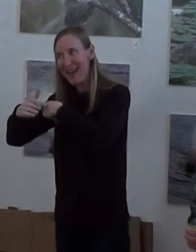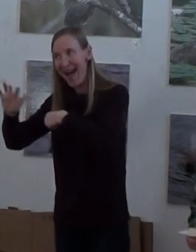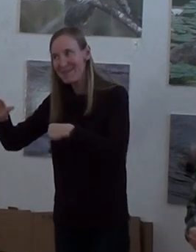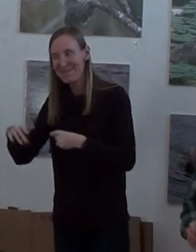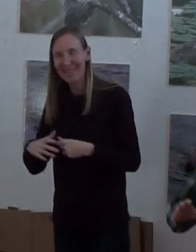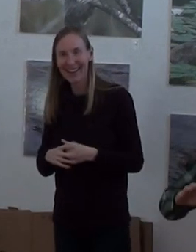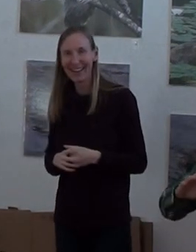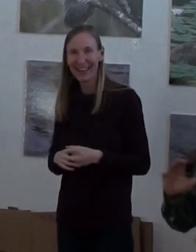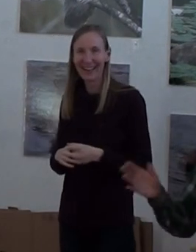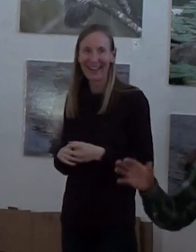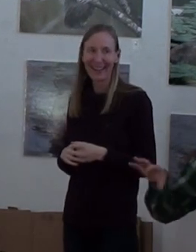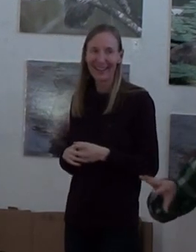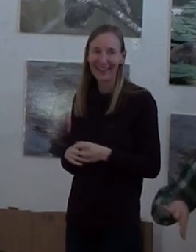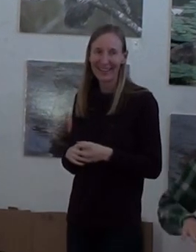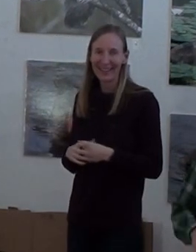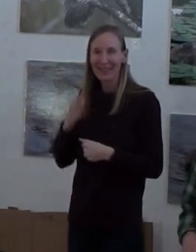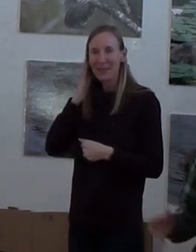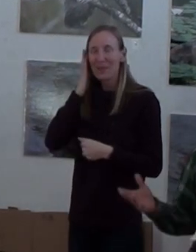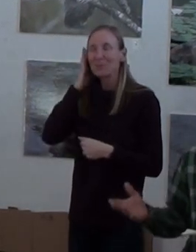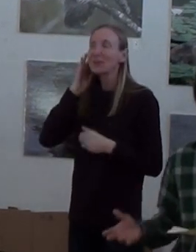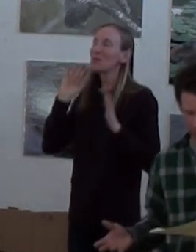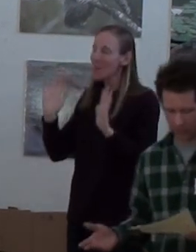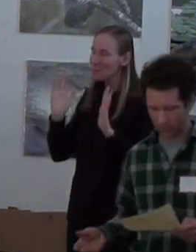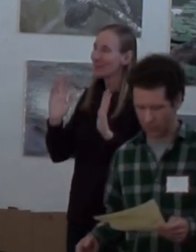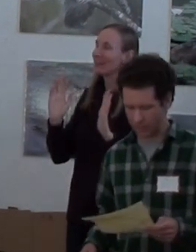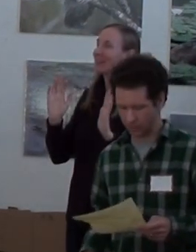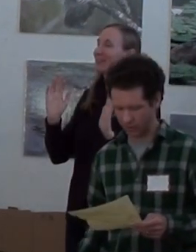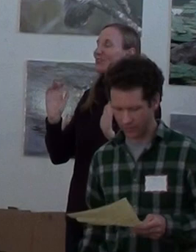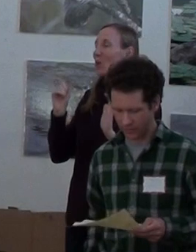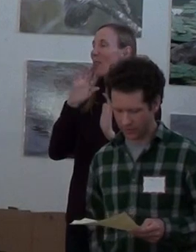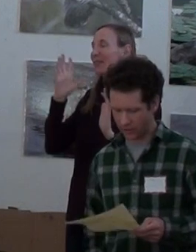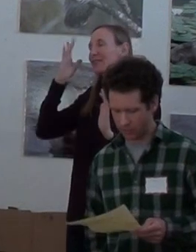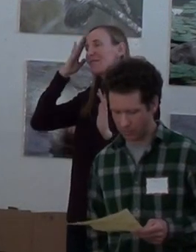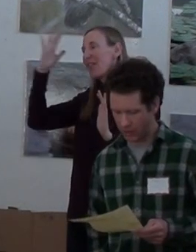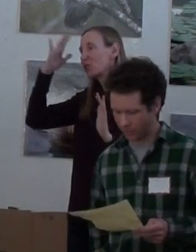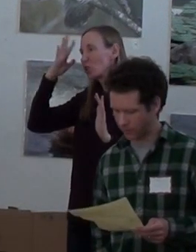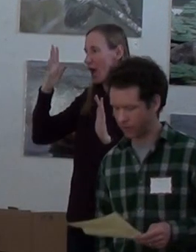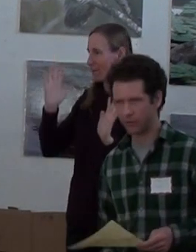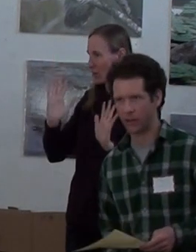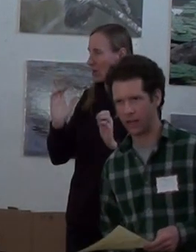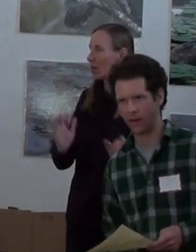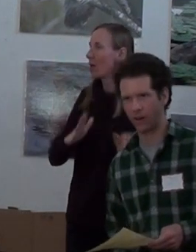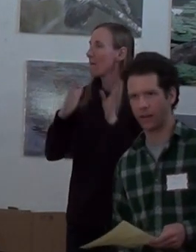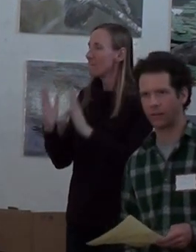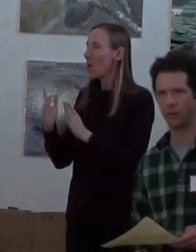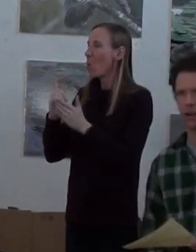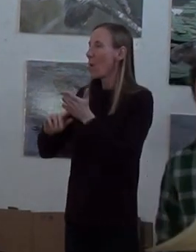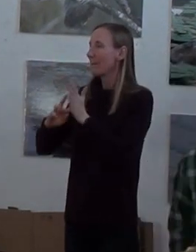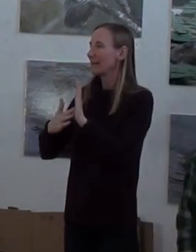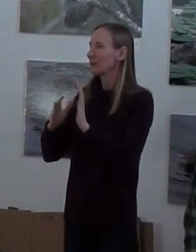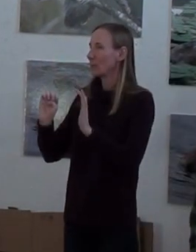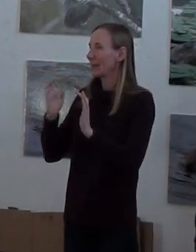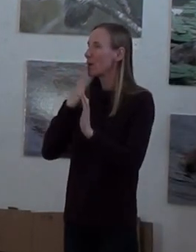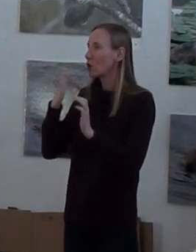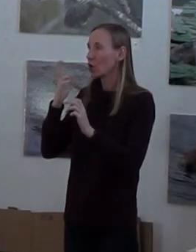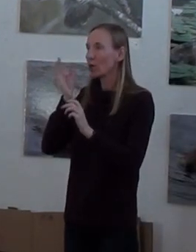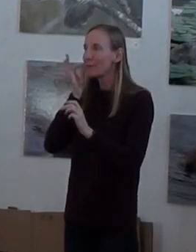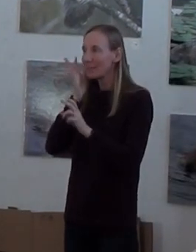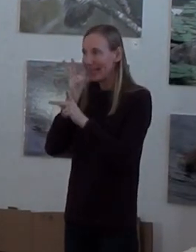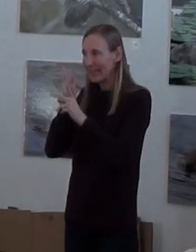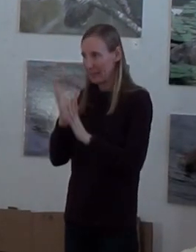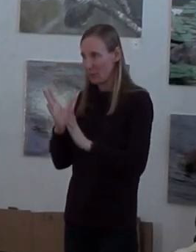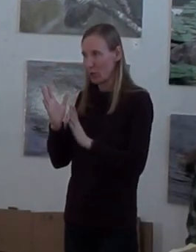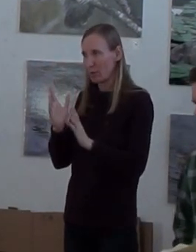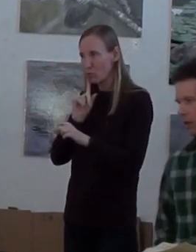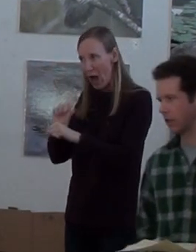that was kind of like, now I got some more of the practical sides of what it is to be a good beekeeper. Prepare for the season ahead, right? You guys are familiar with this.